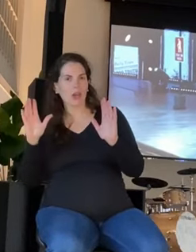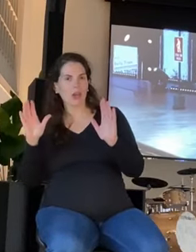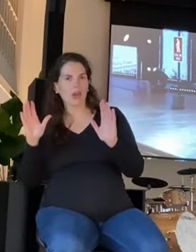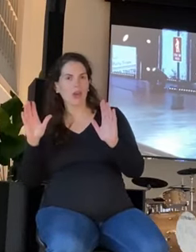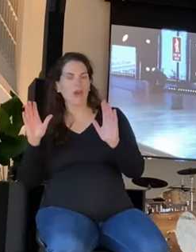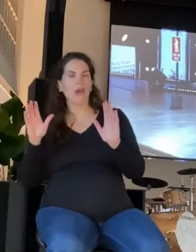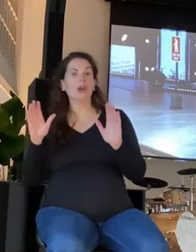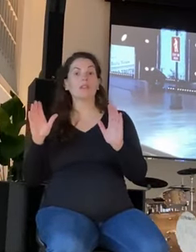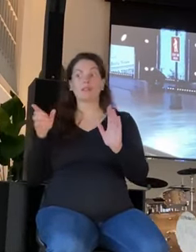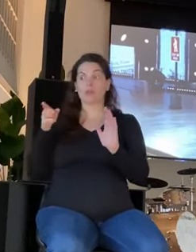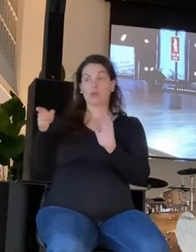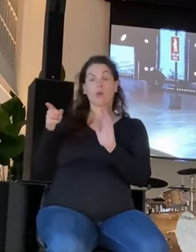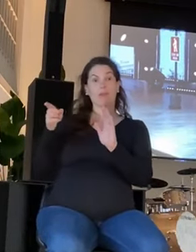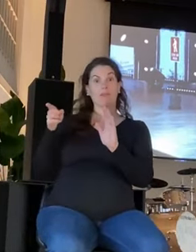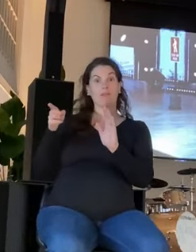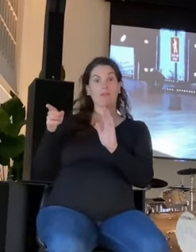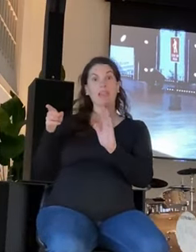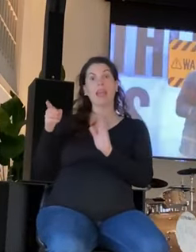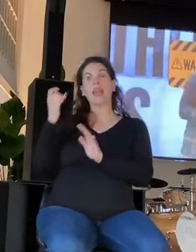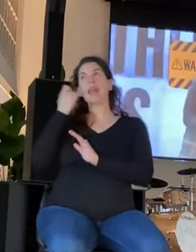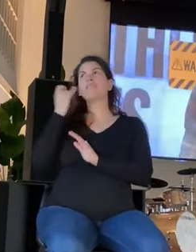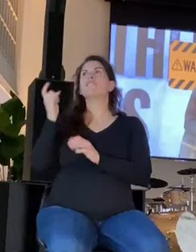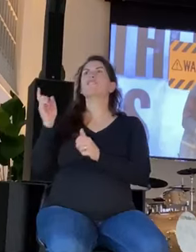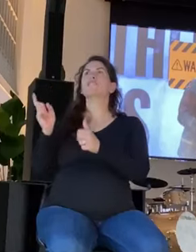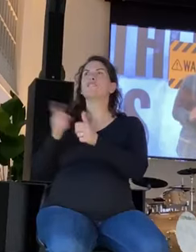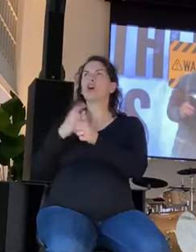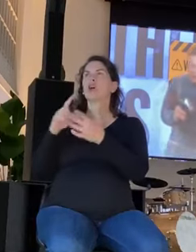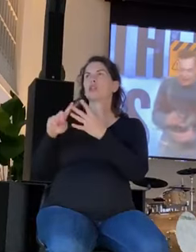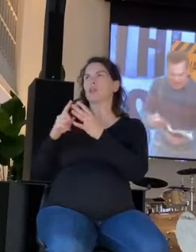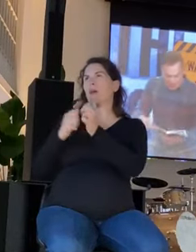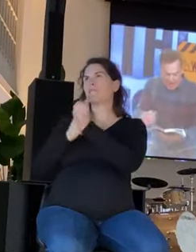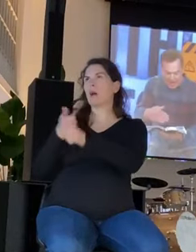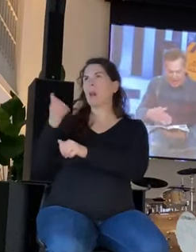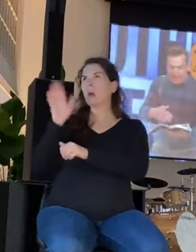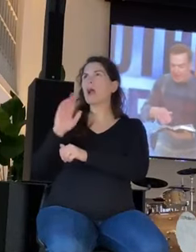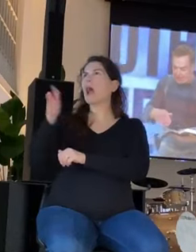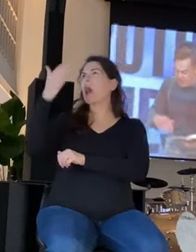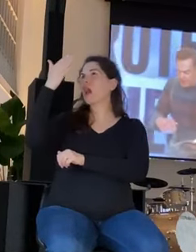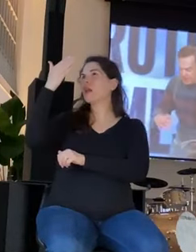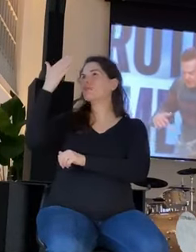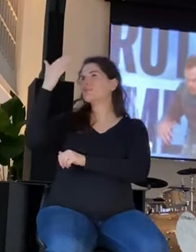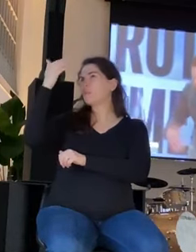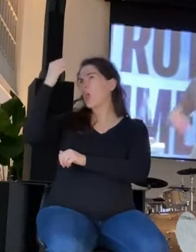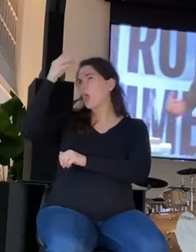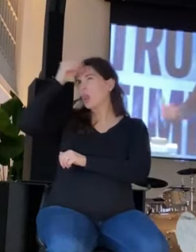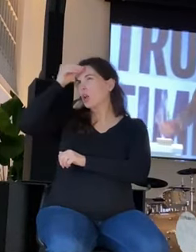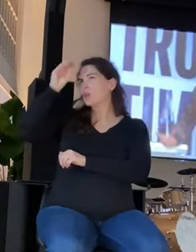gets brighter and brighter. So when you first start following God and learning his ways